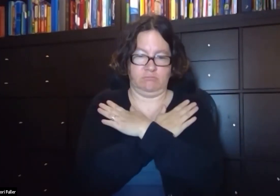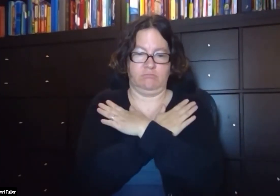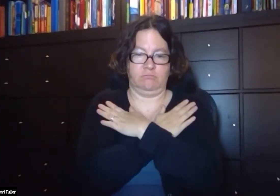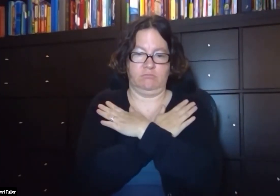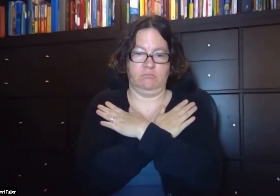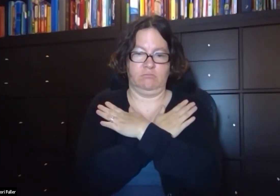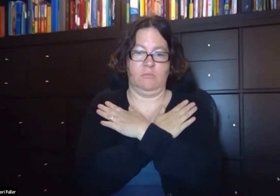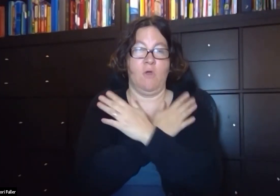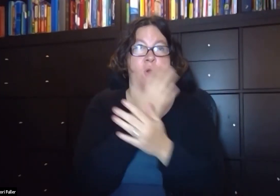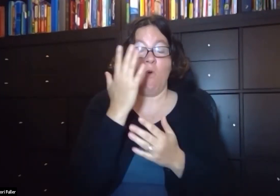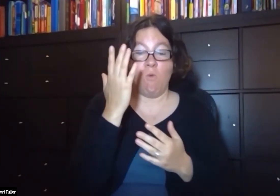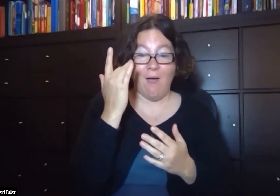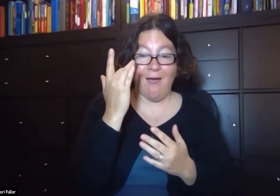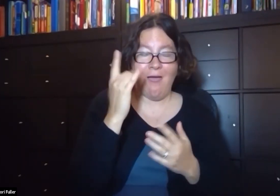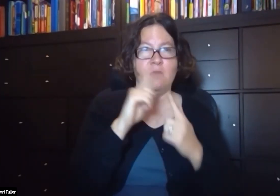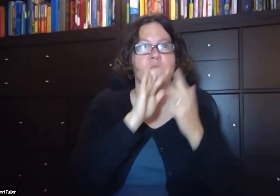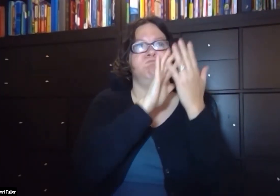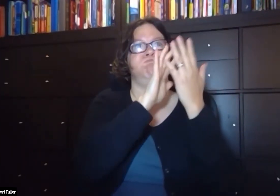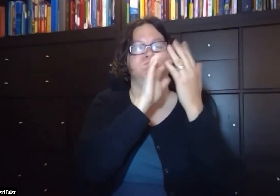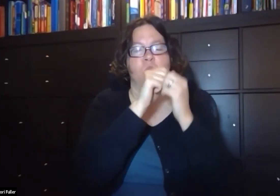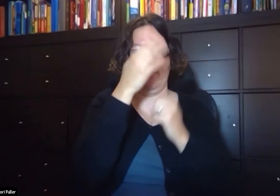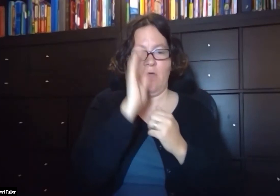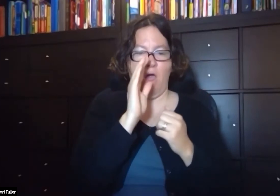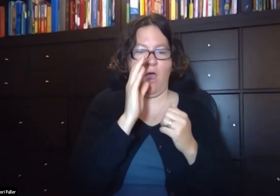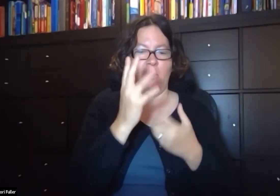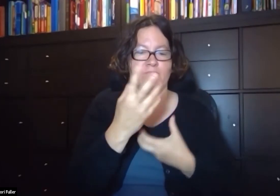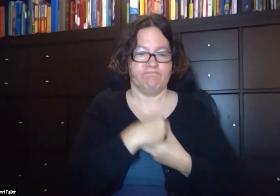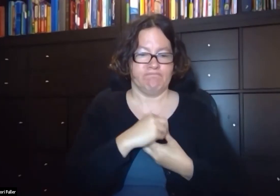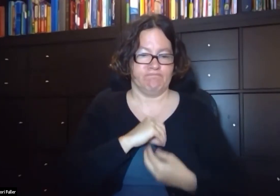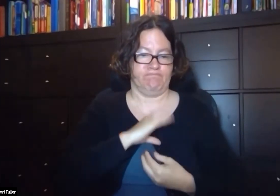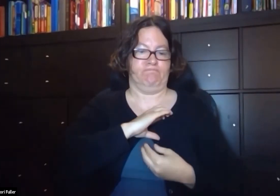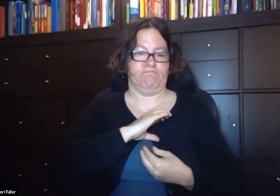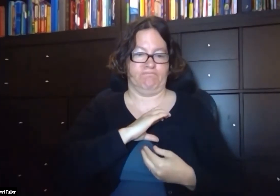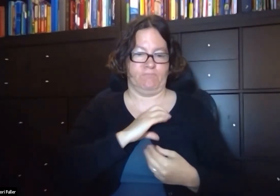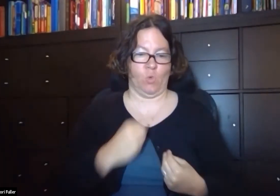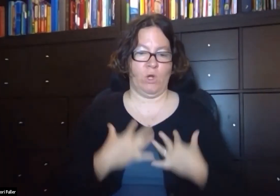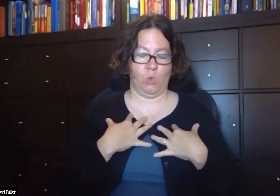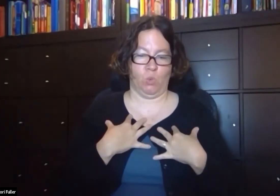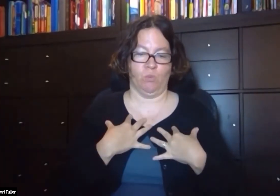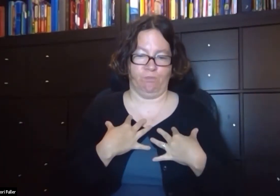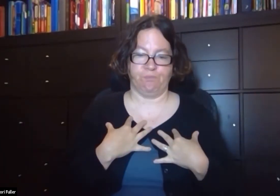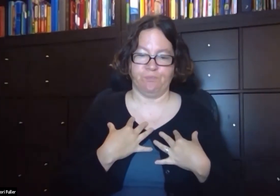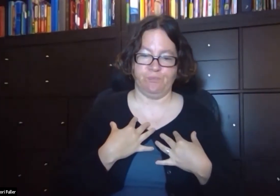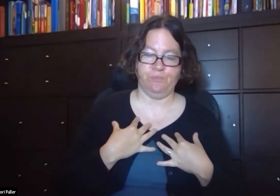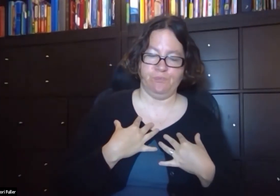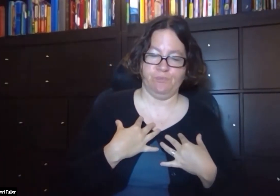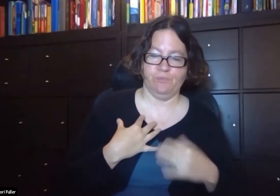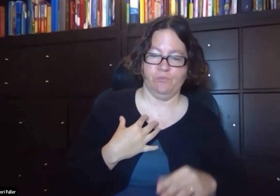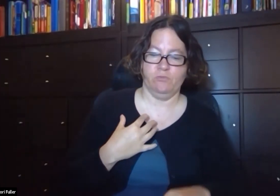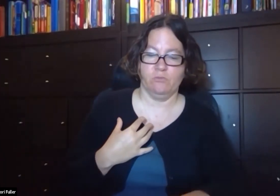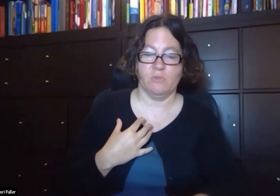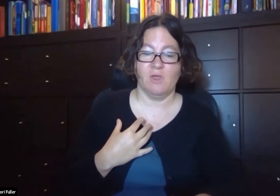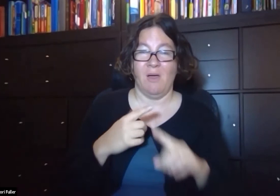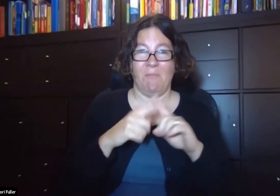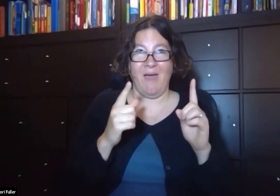schedules, and sometimes people have to work on Sunday. So it's not necessarily that Sunday has to be the day of Sabbath, but